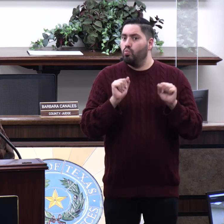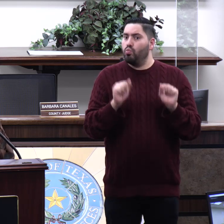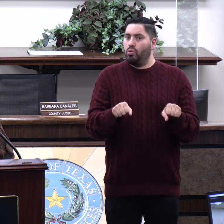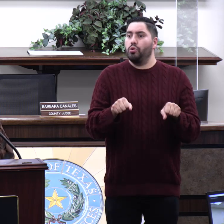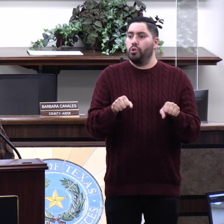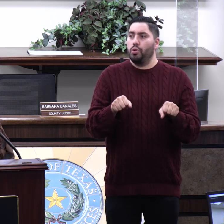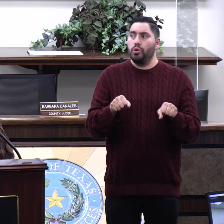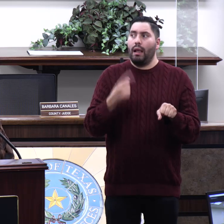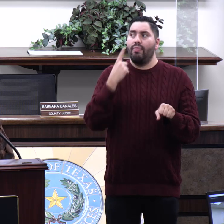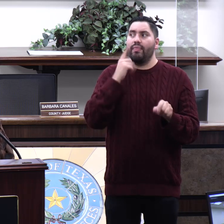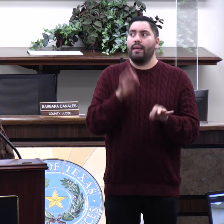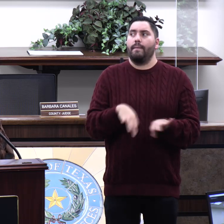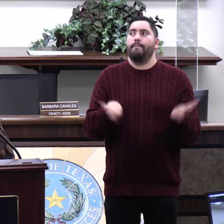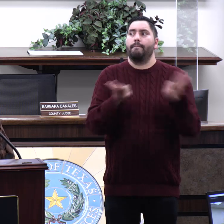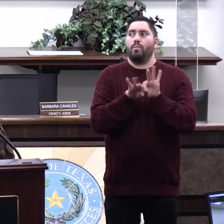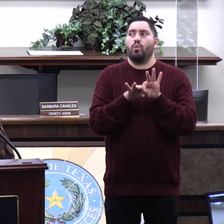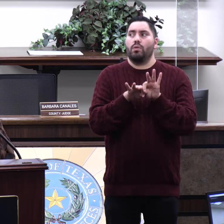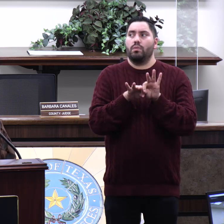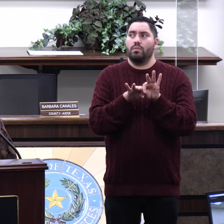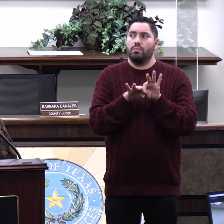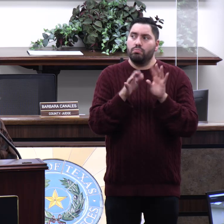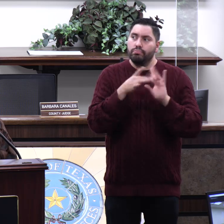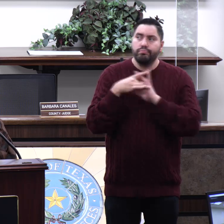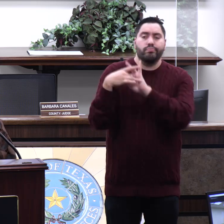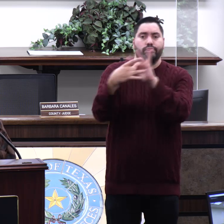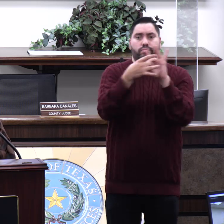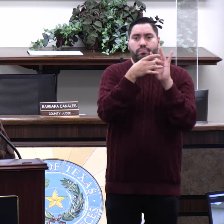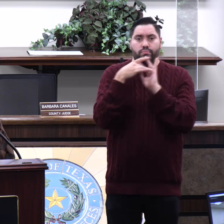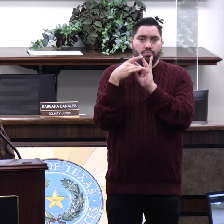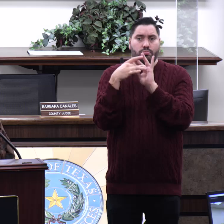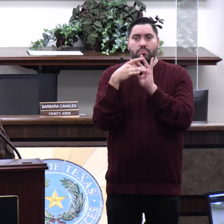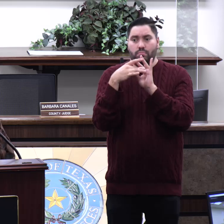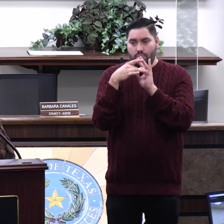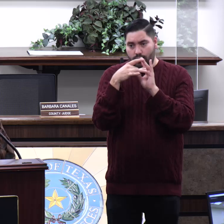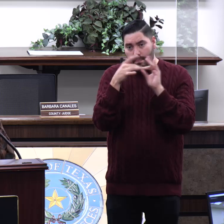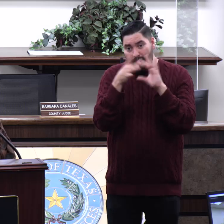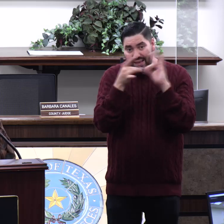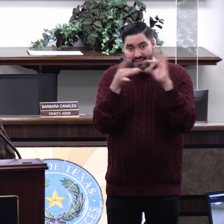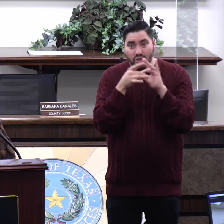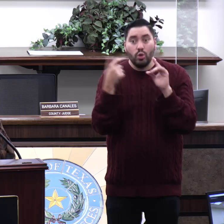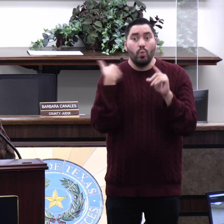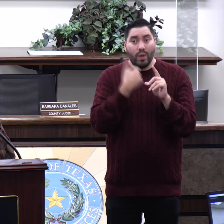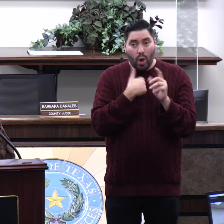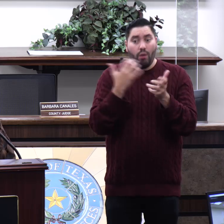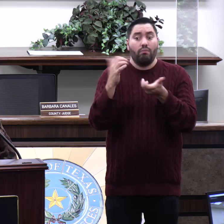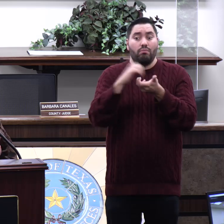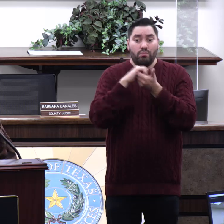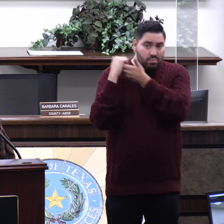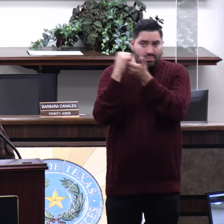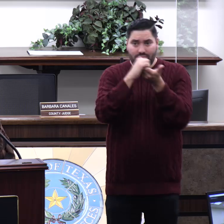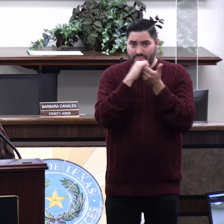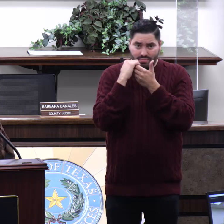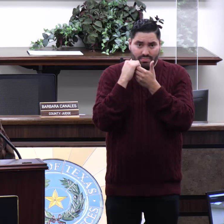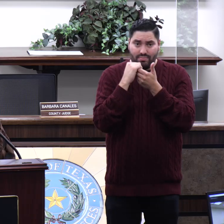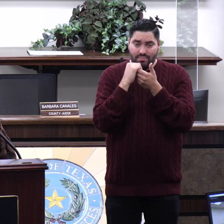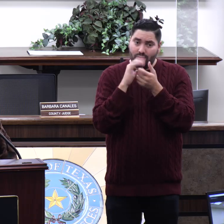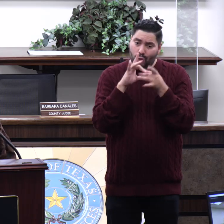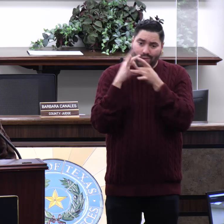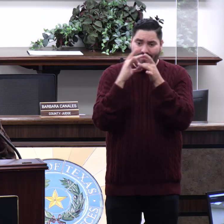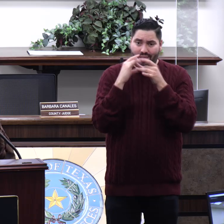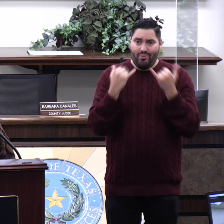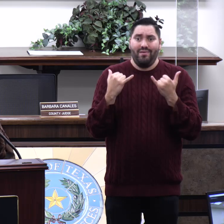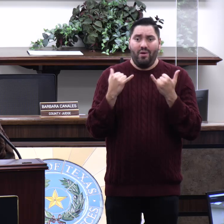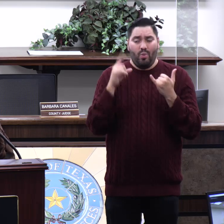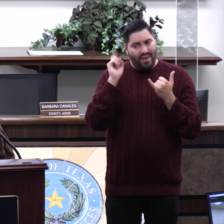I think, an important unified message. As Director Rodriguez said, we are a unified health district right this moment, and we need